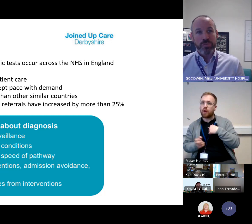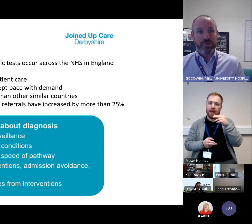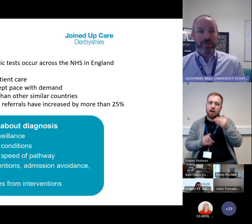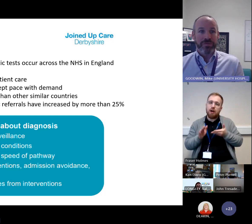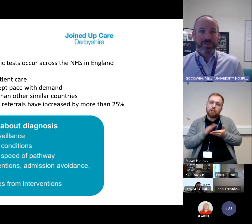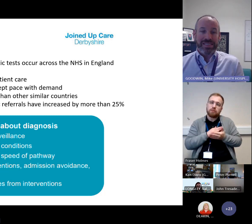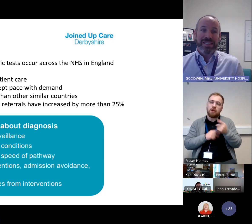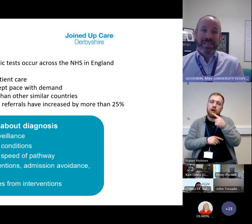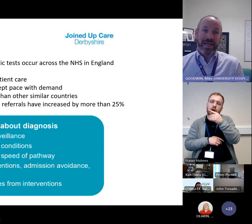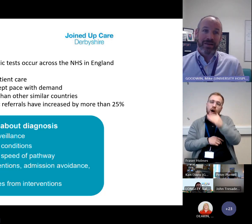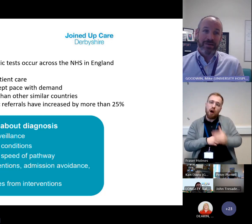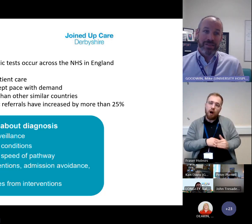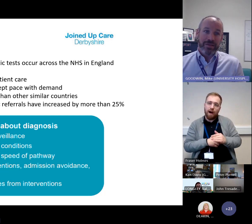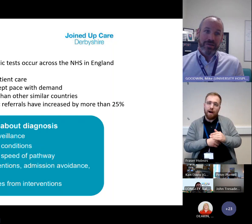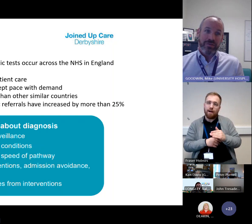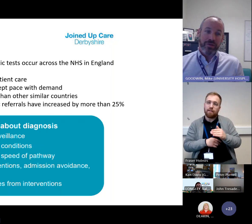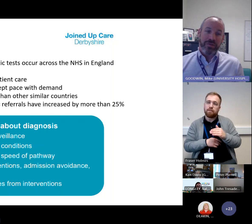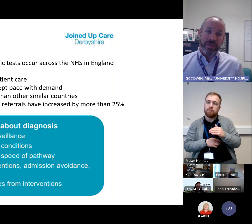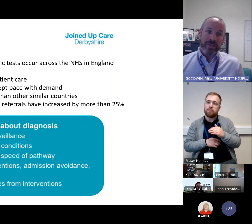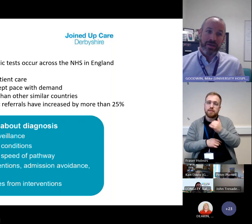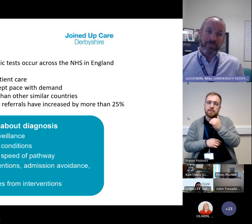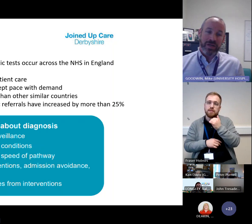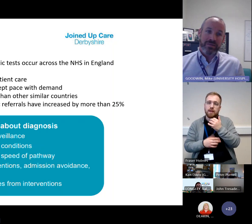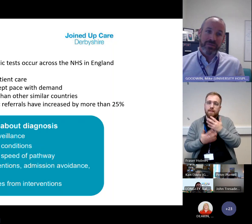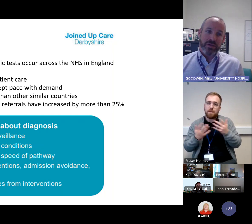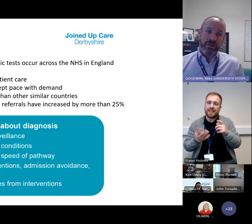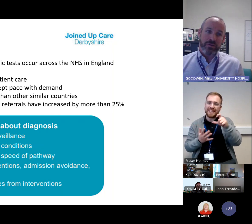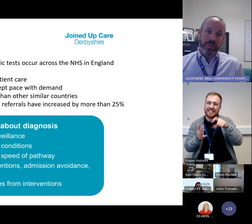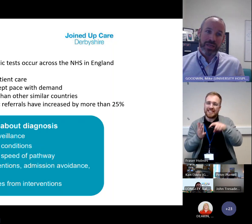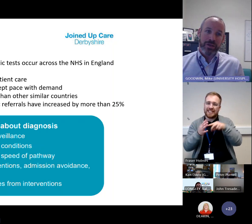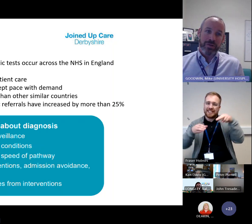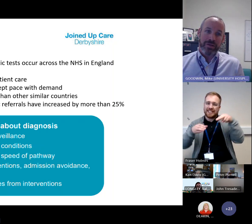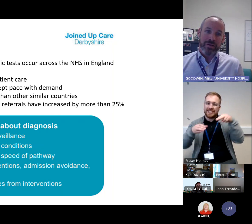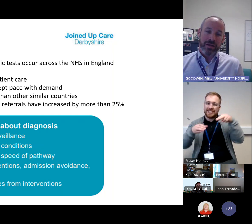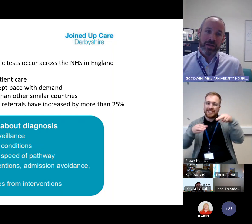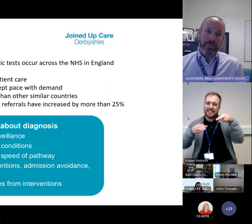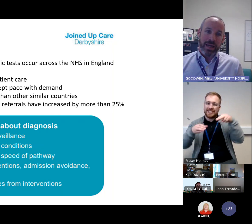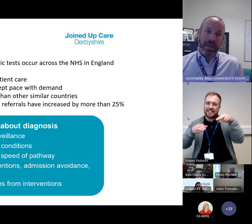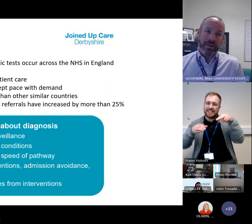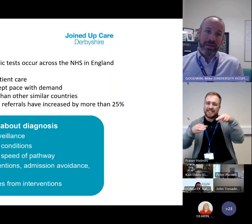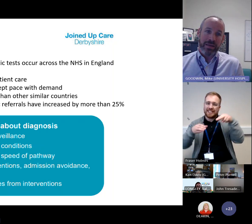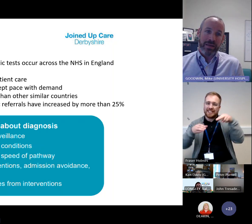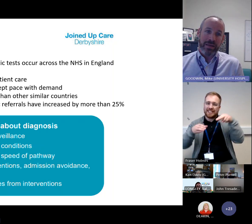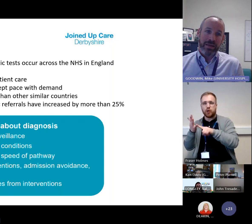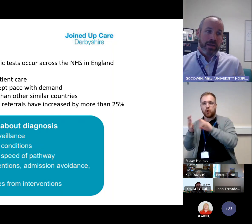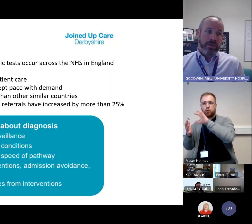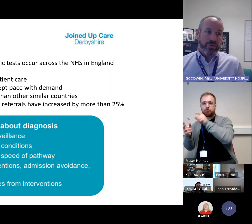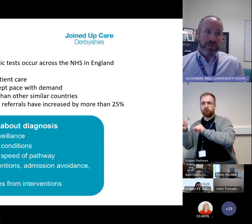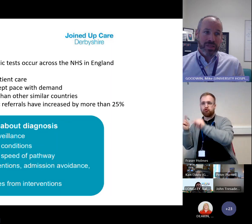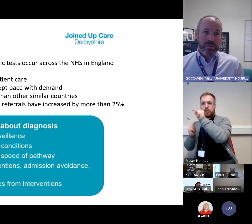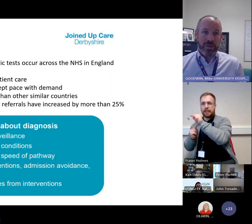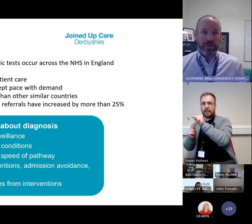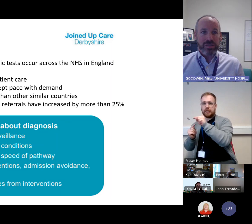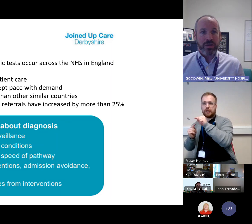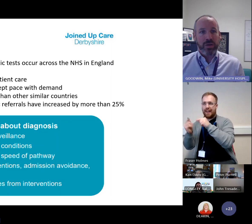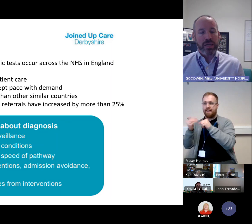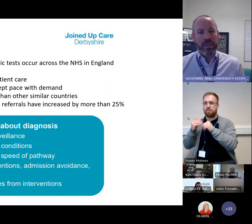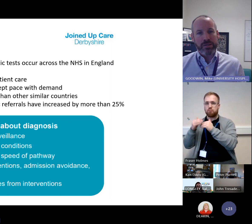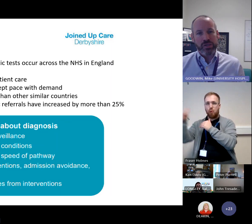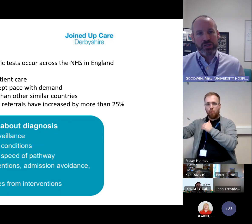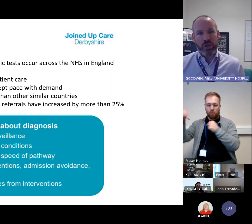average number of CT scanners that the rest of the European Union had during